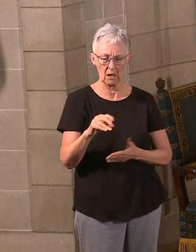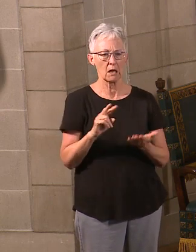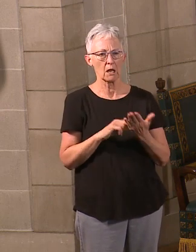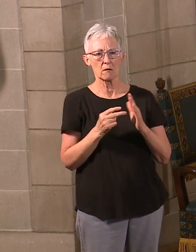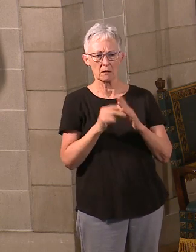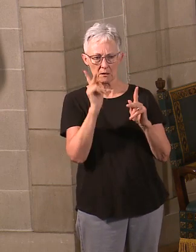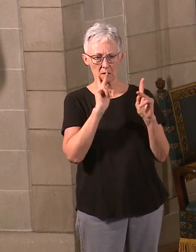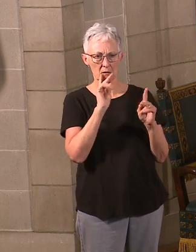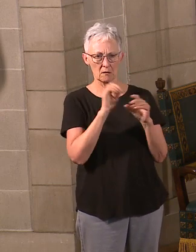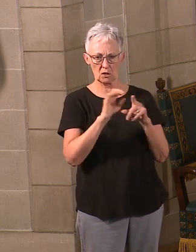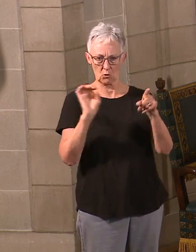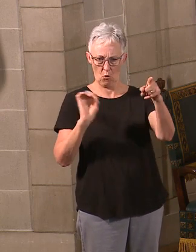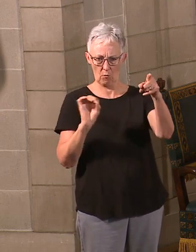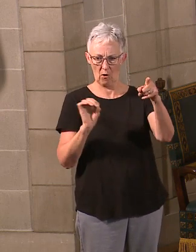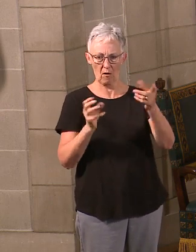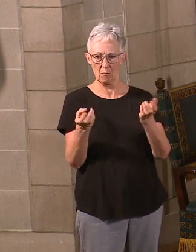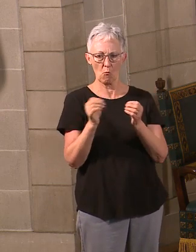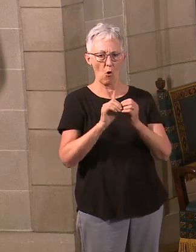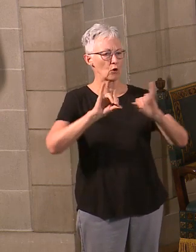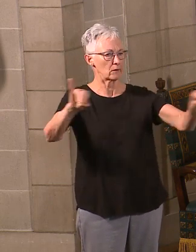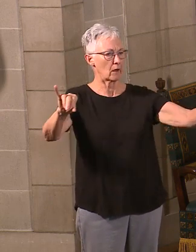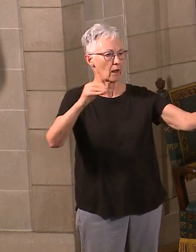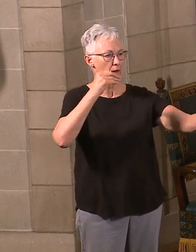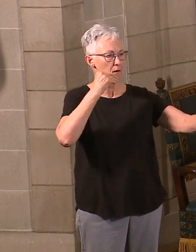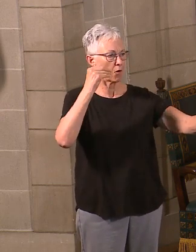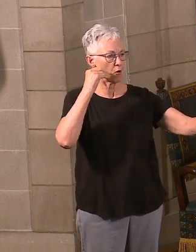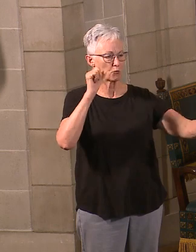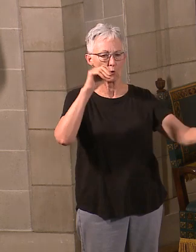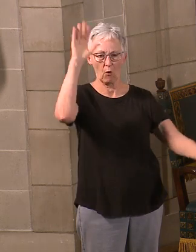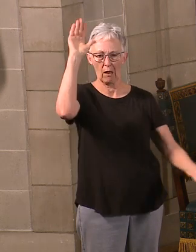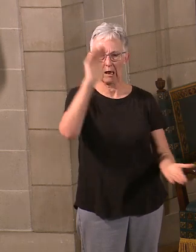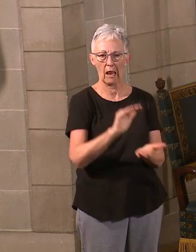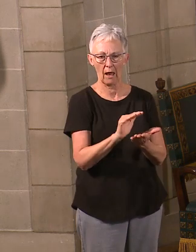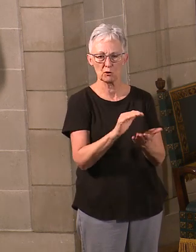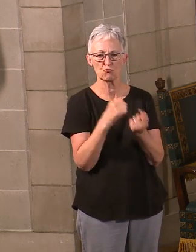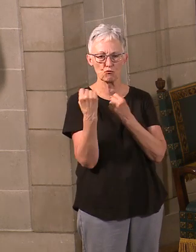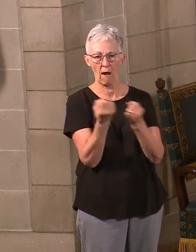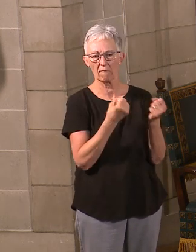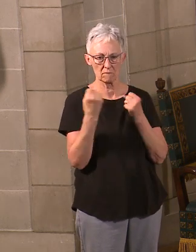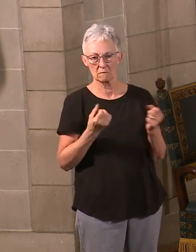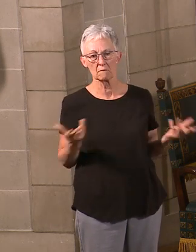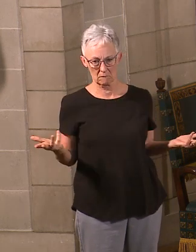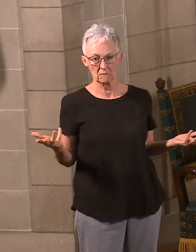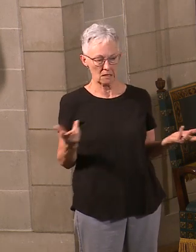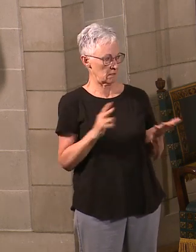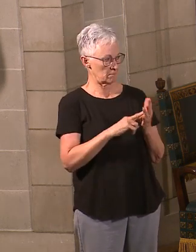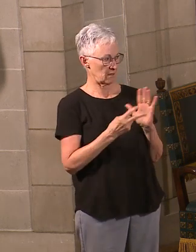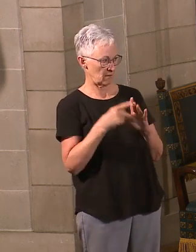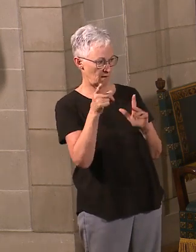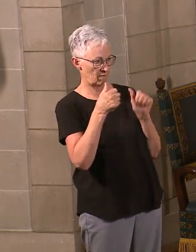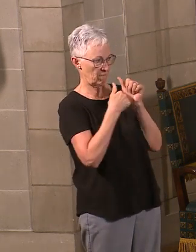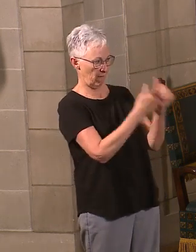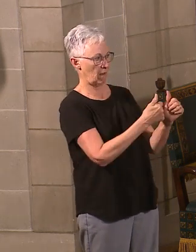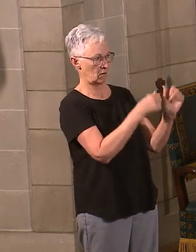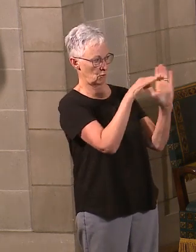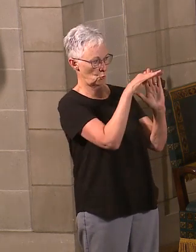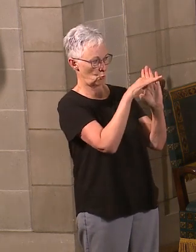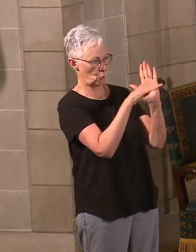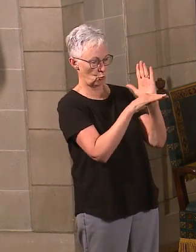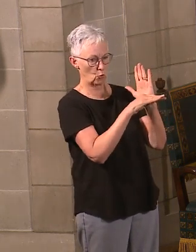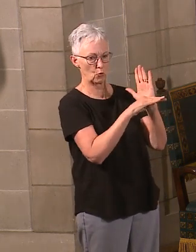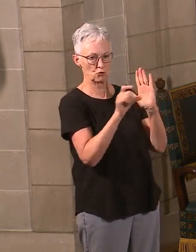are taking the stay at home, stay healthy, stay connected slogan seriously, so that they are not going out and doing things